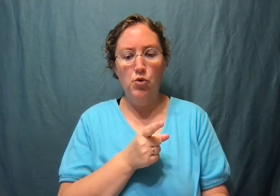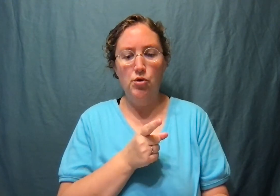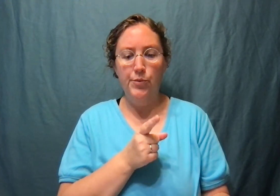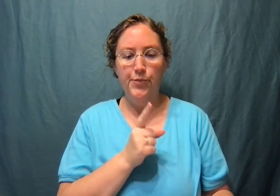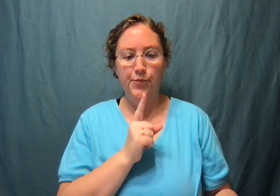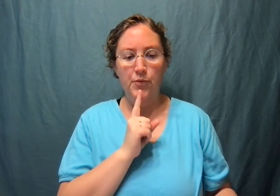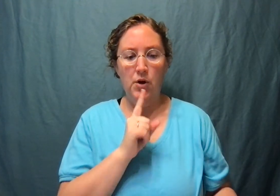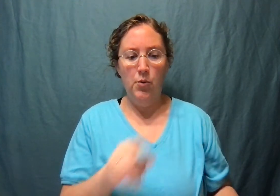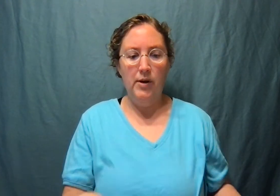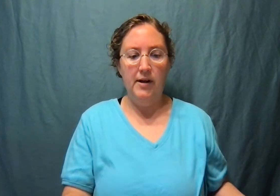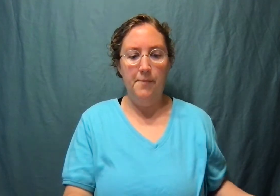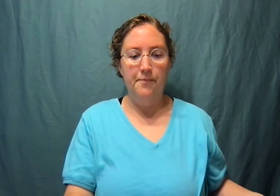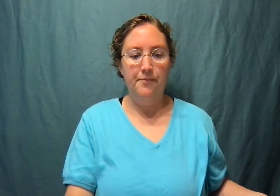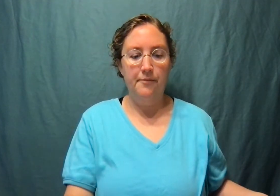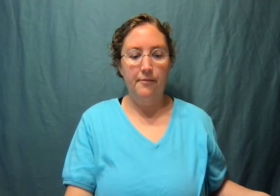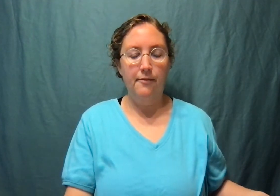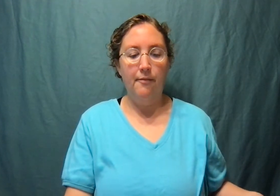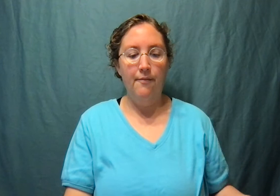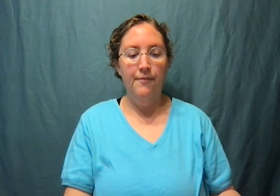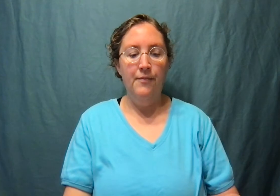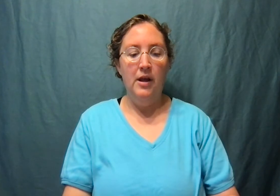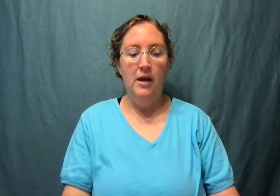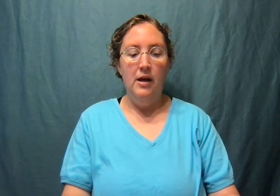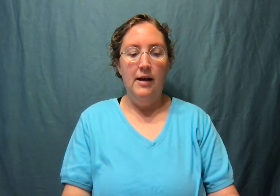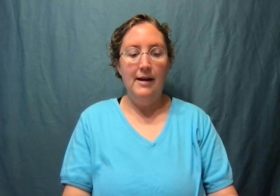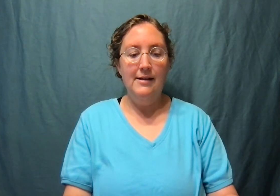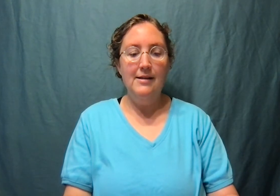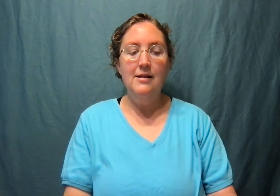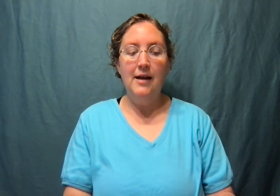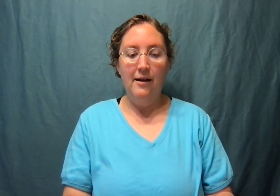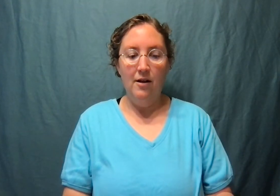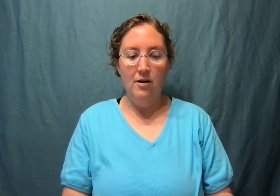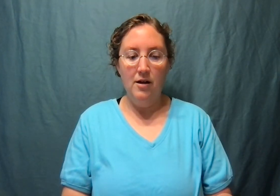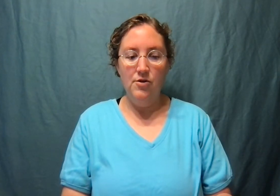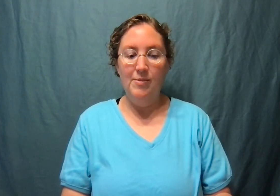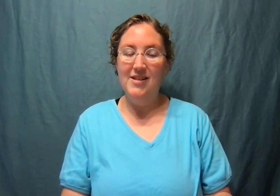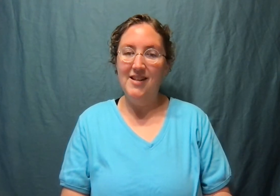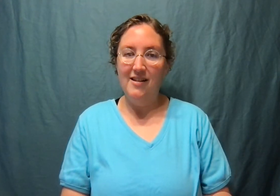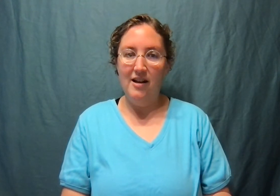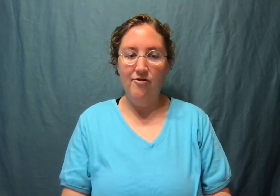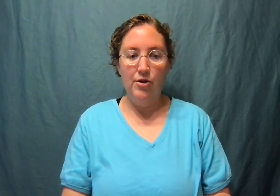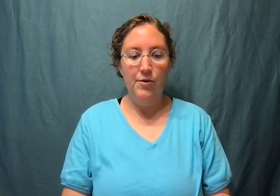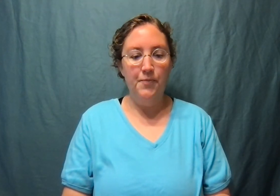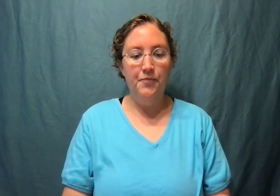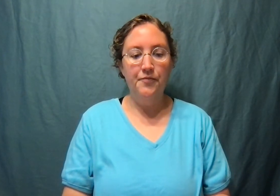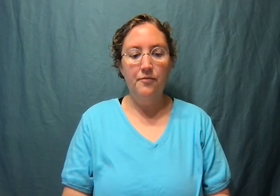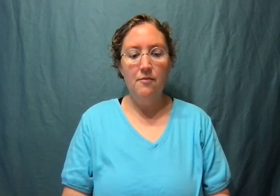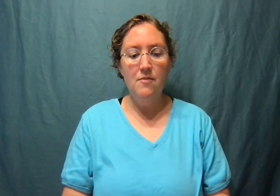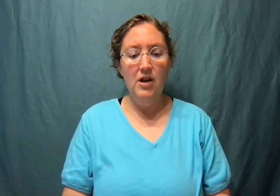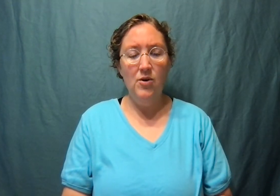true, really. Next is a dialogue, so I'm going to sign that for you. Chris